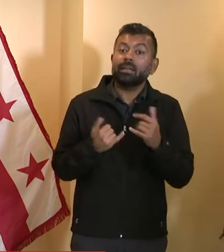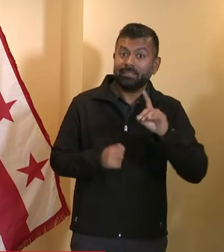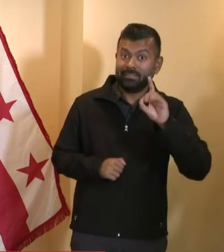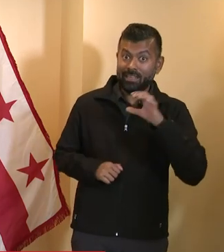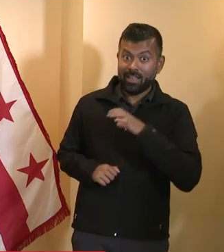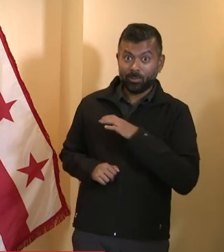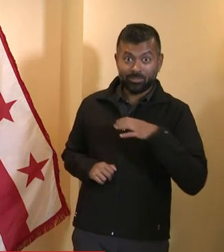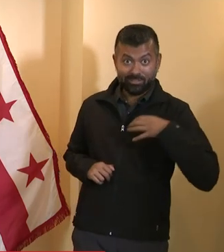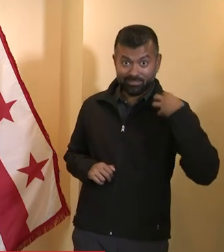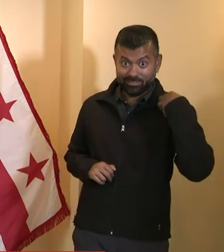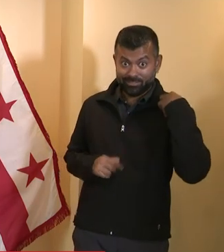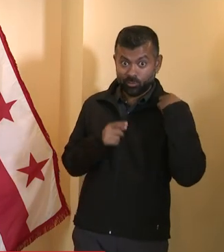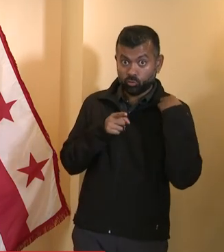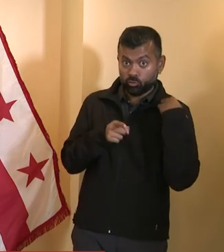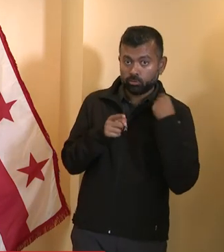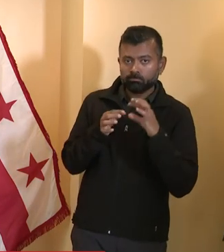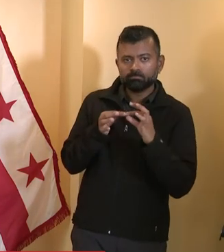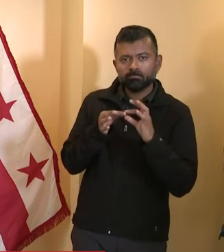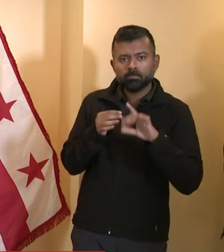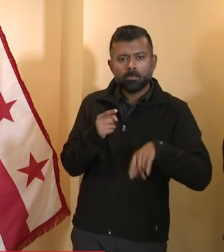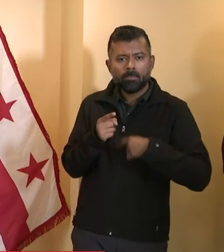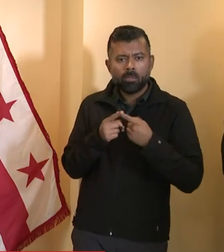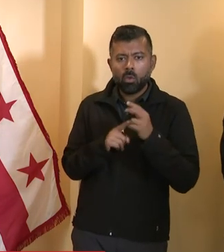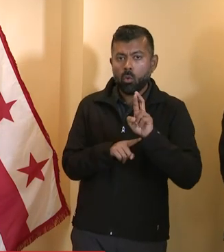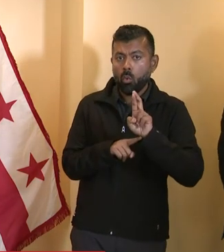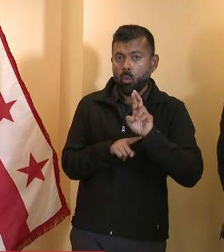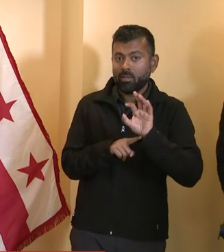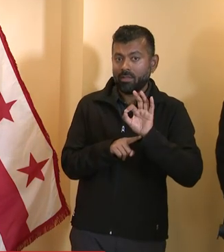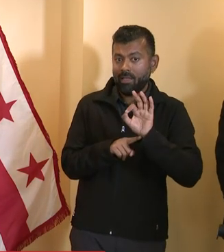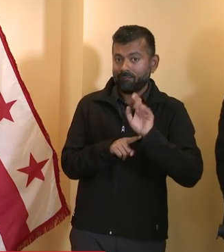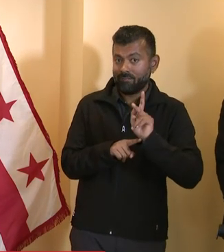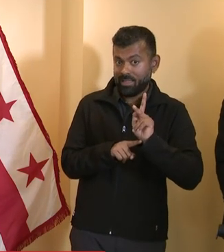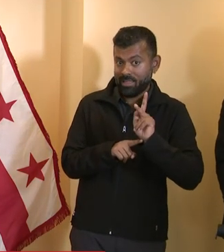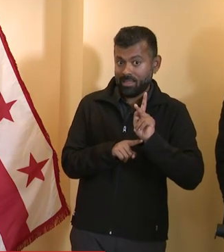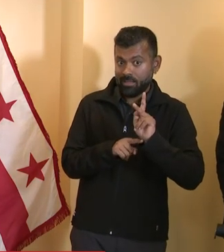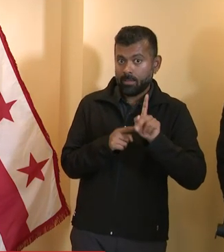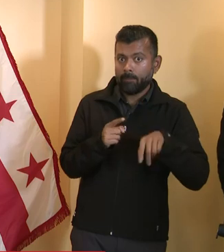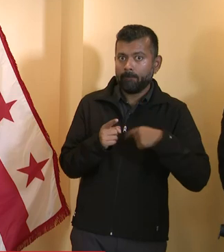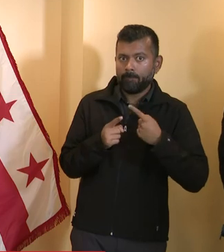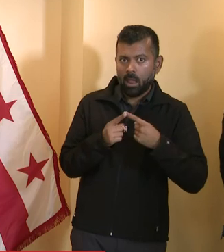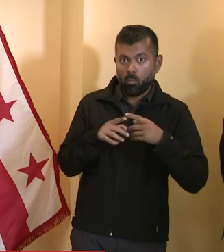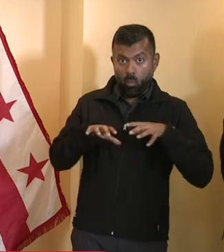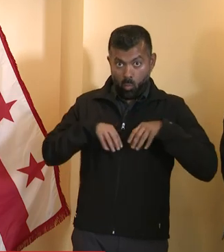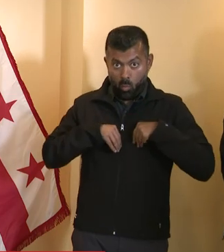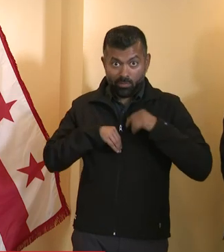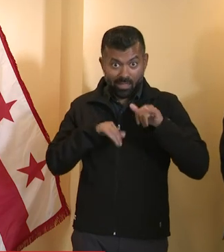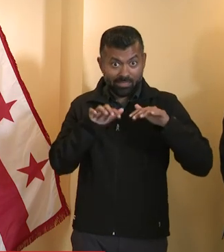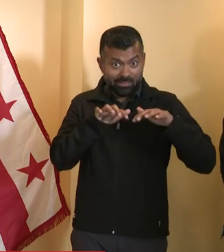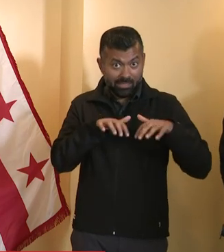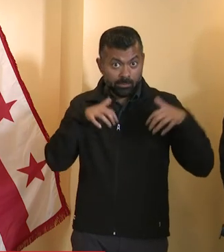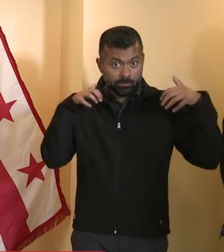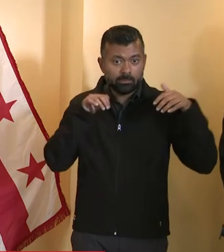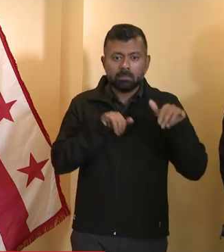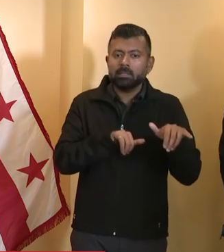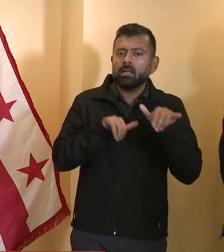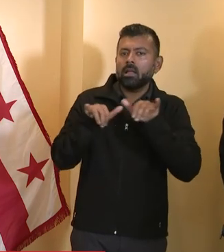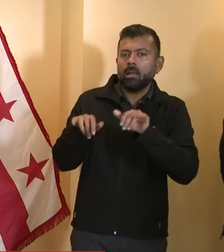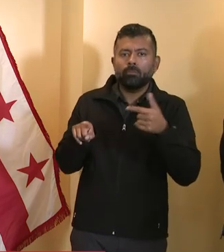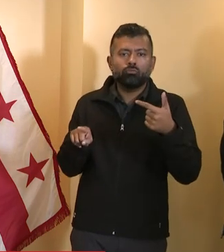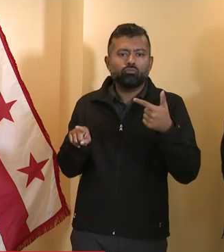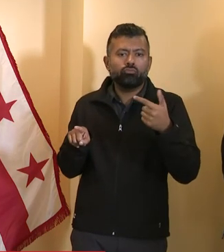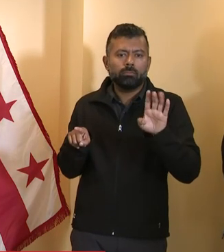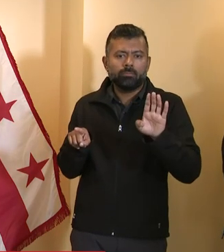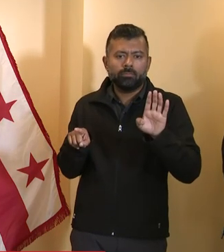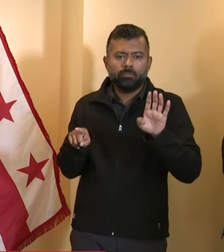and the city would be open to owning or being part owner in some way, similar, I guess, to Green Bay, of the team in